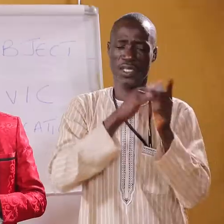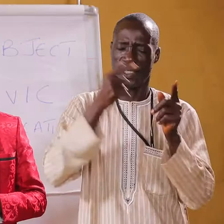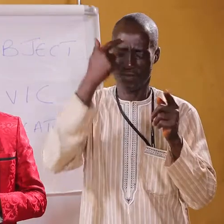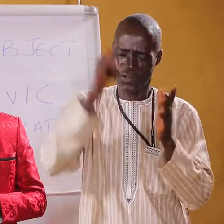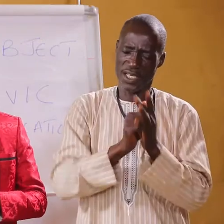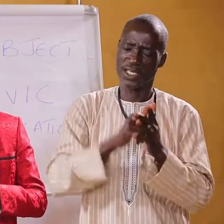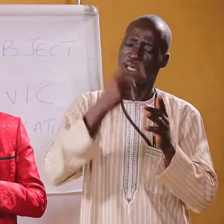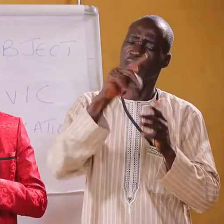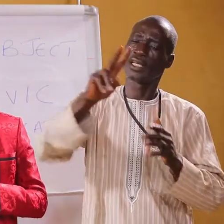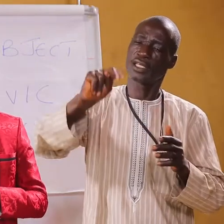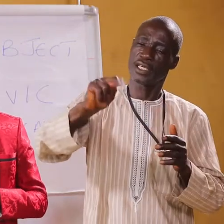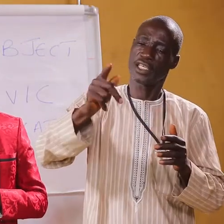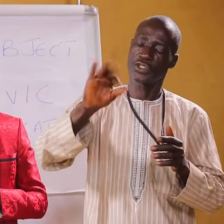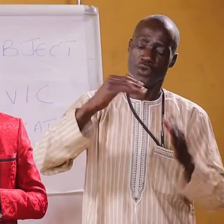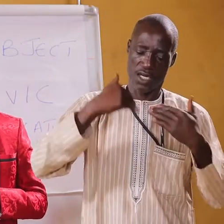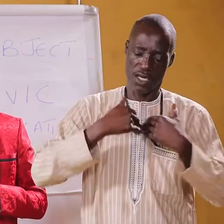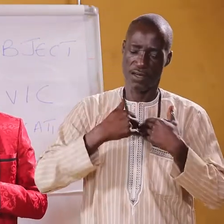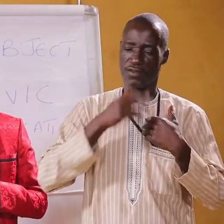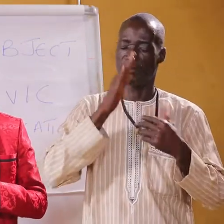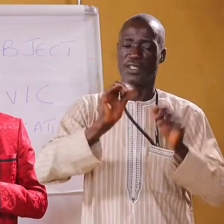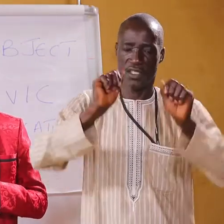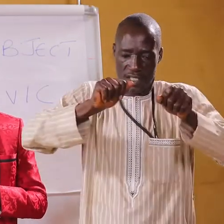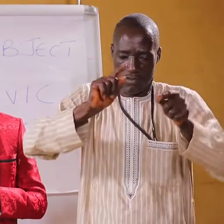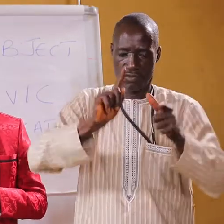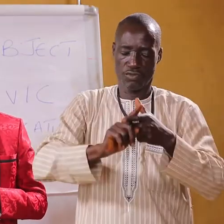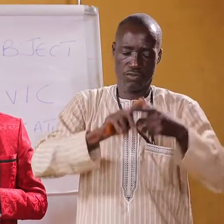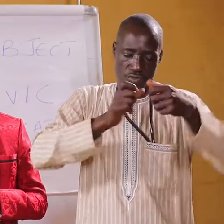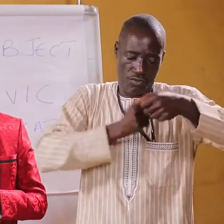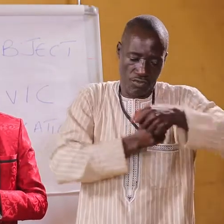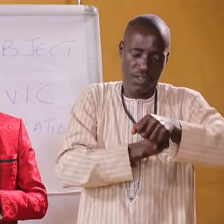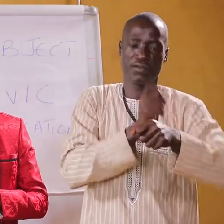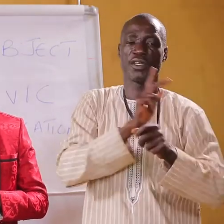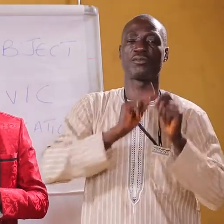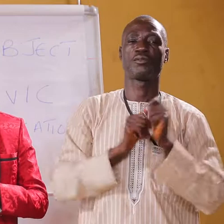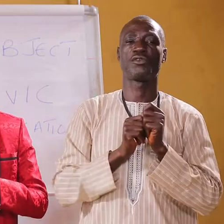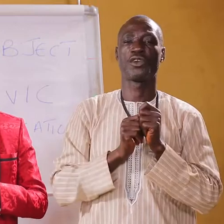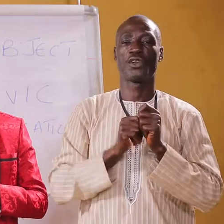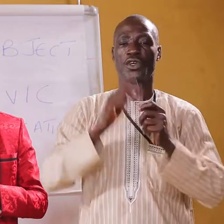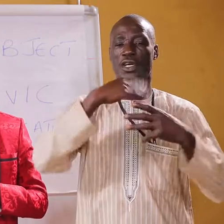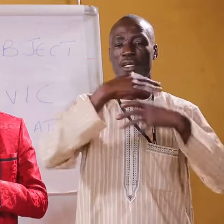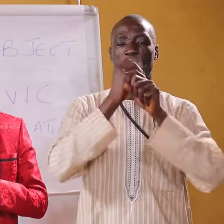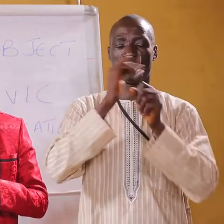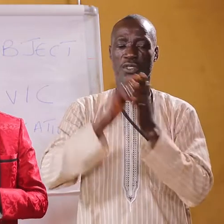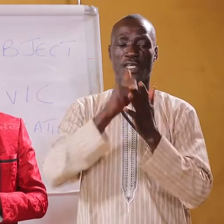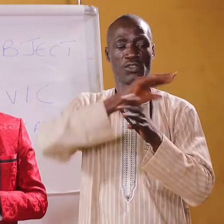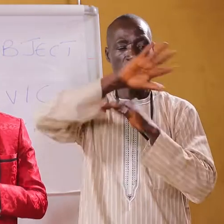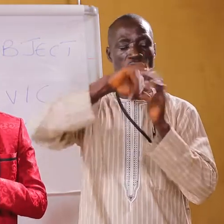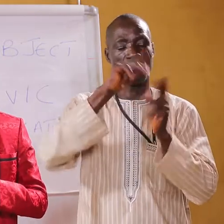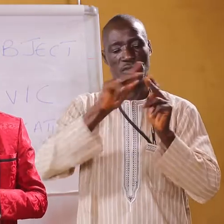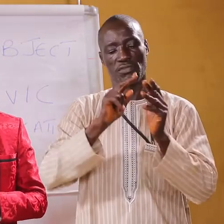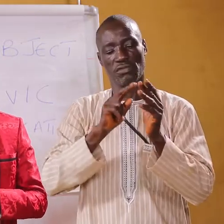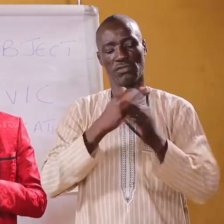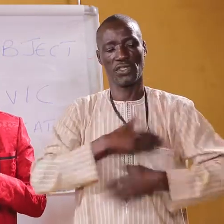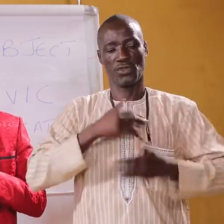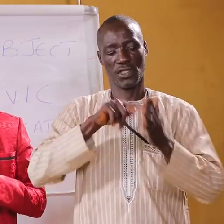CSOs have been able to work alongside with government they've been able to